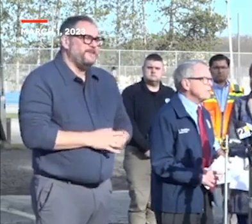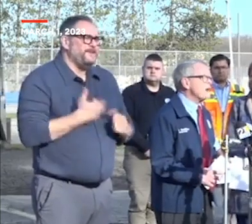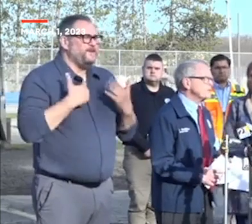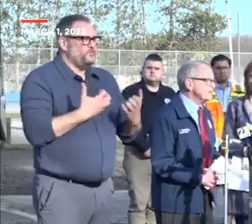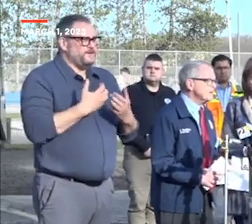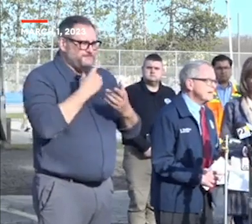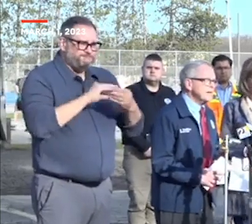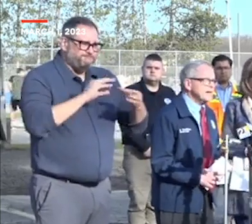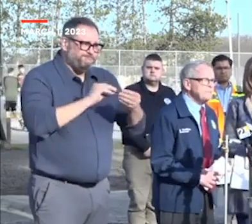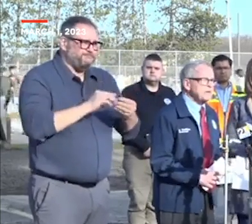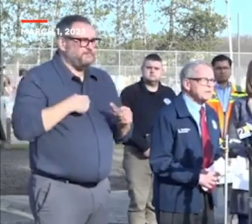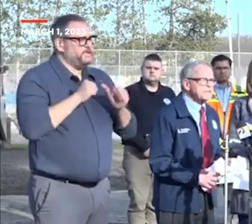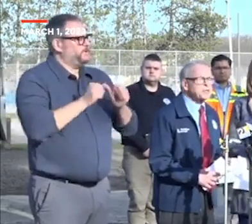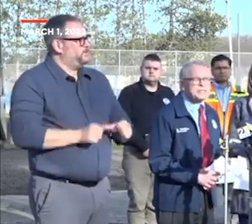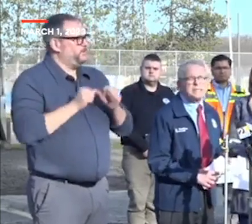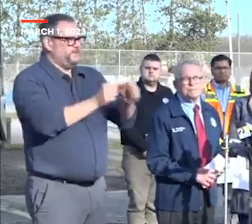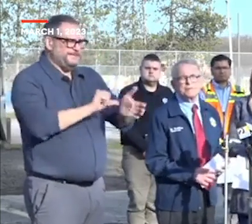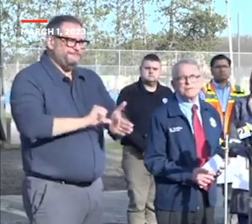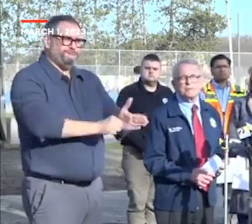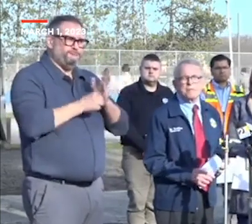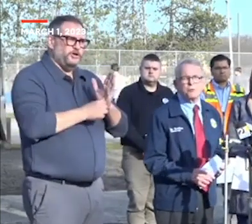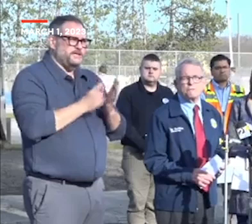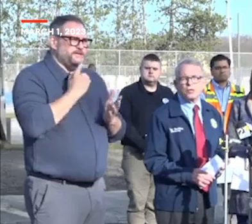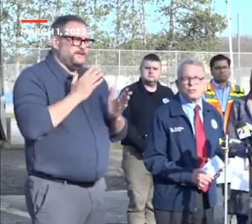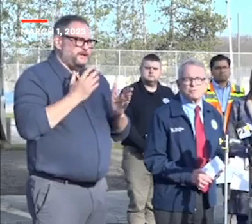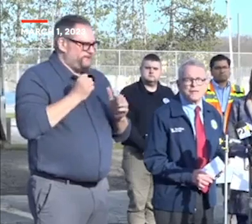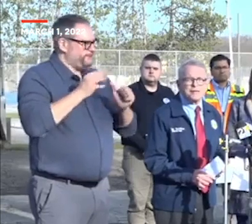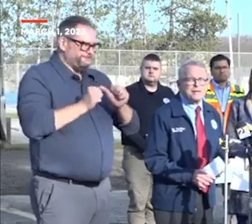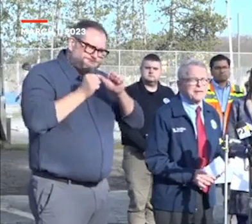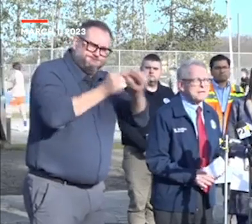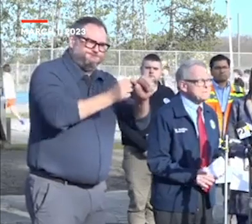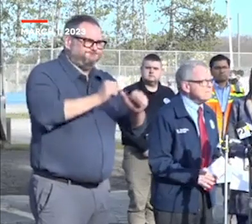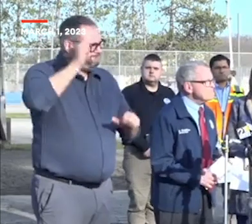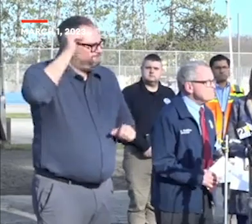continue to be impressed by the resiliency of the people of the village.